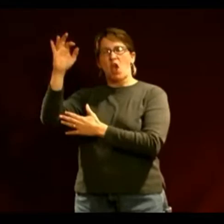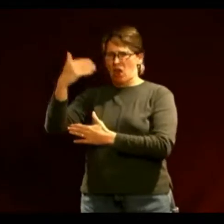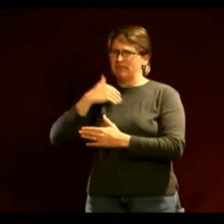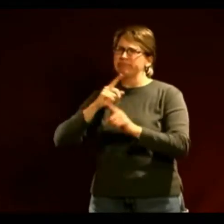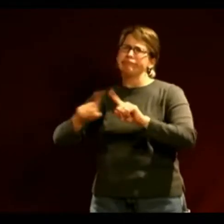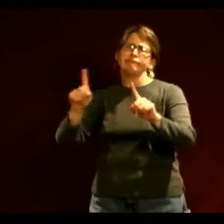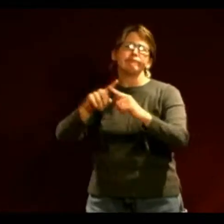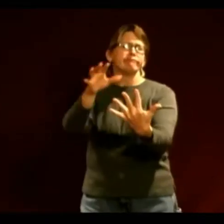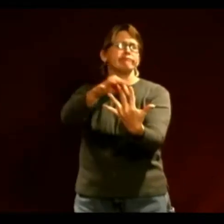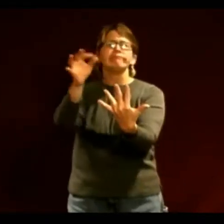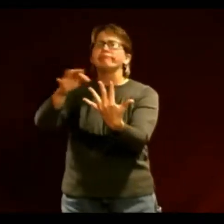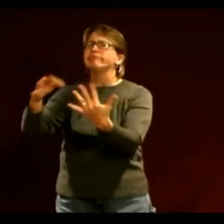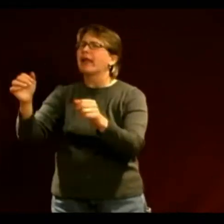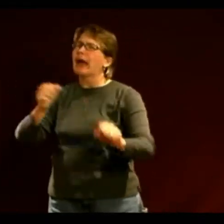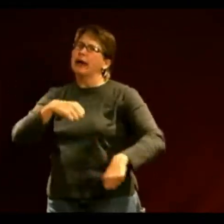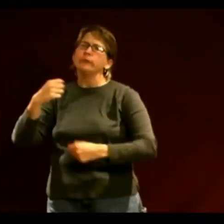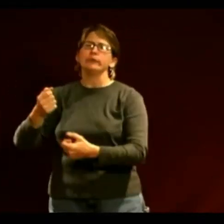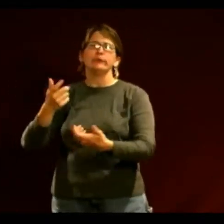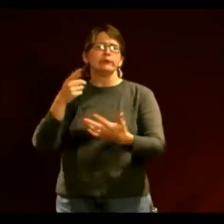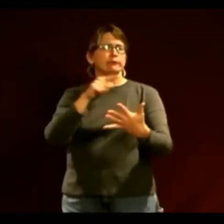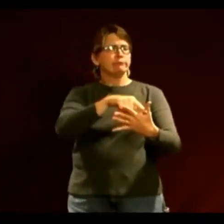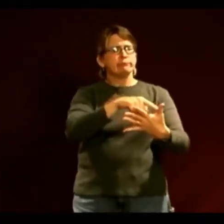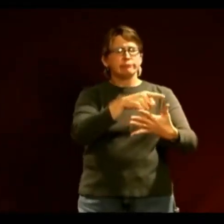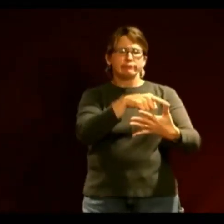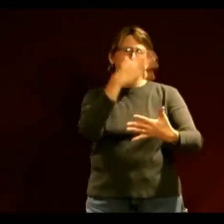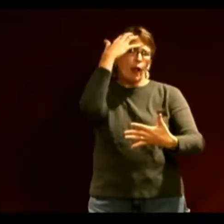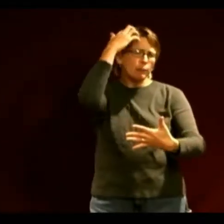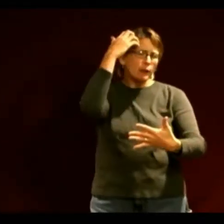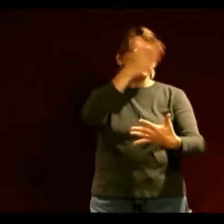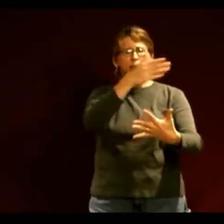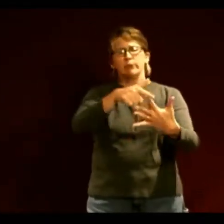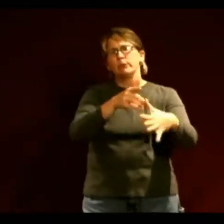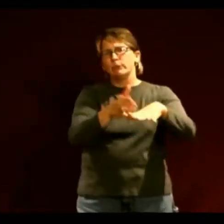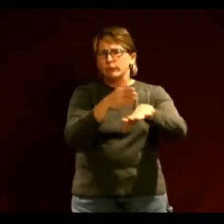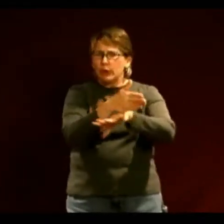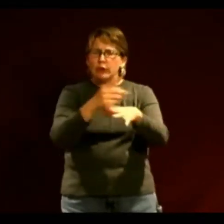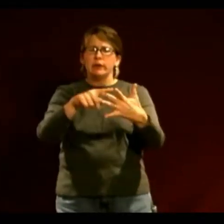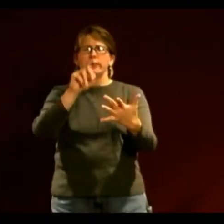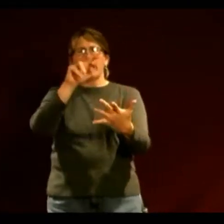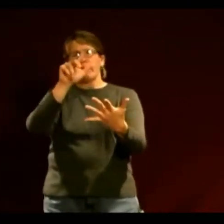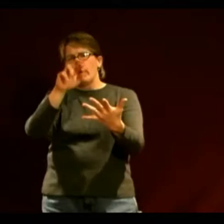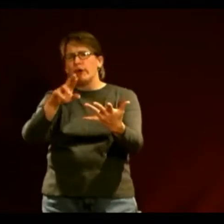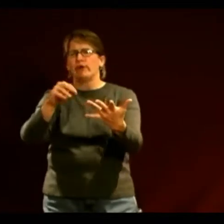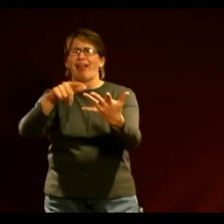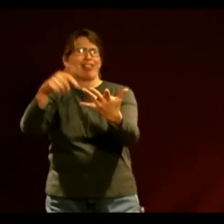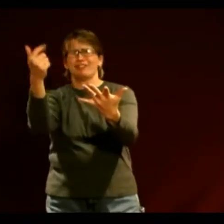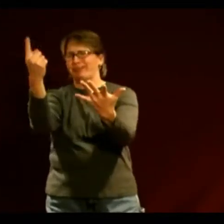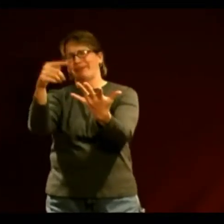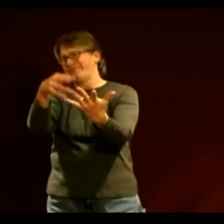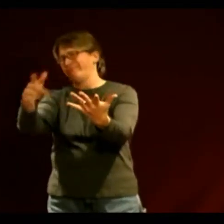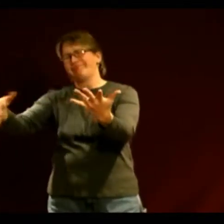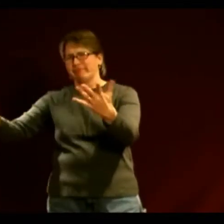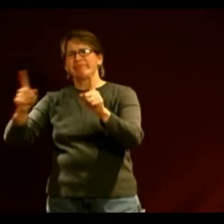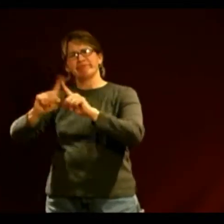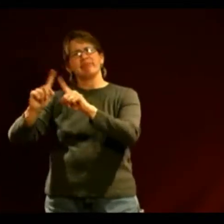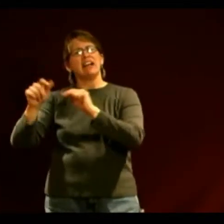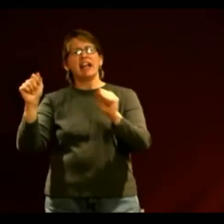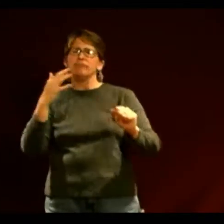And when I'm finished packing, I have 3 bags: one for camping supplies, clothes, and food. And of course, you need